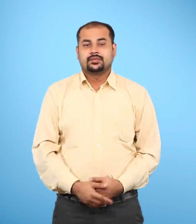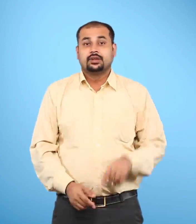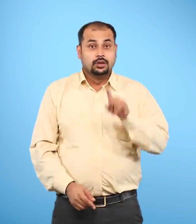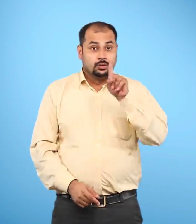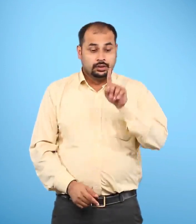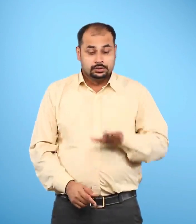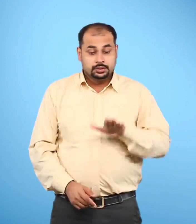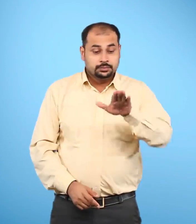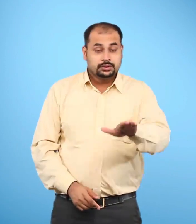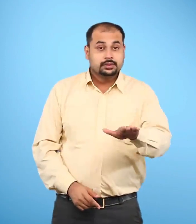Step 1.